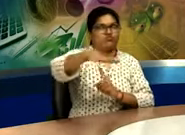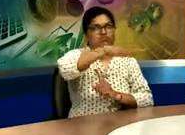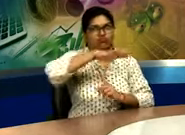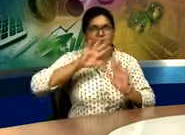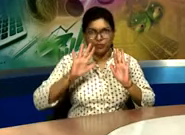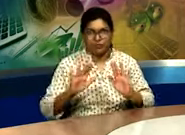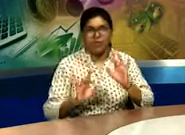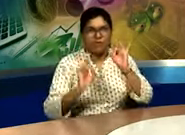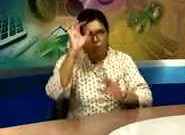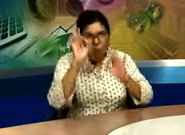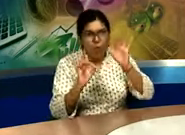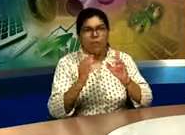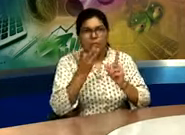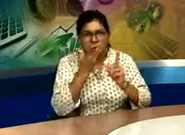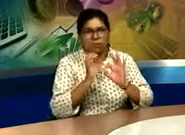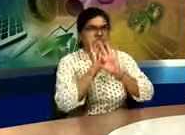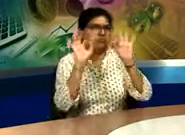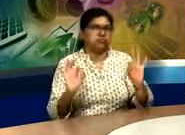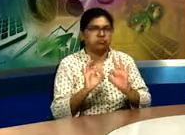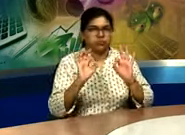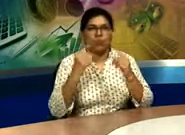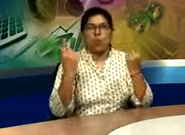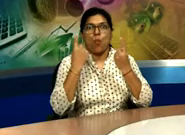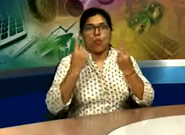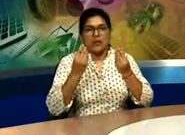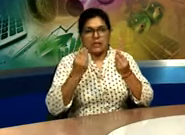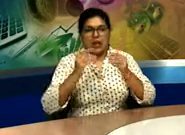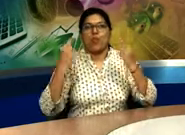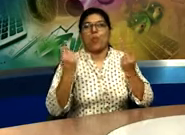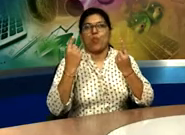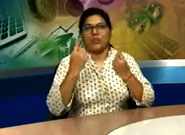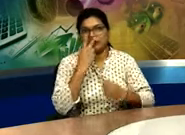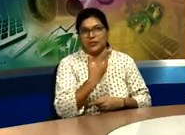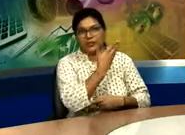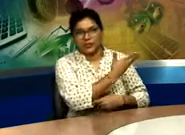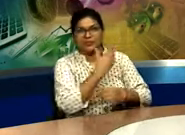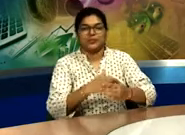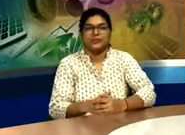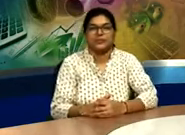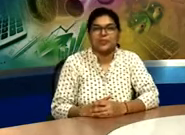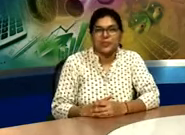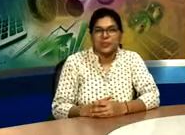You can see the soil only. It is only dust.